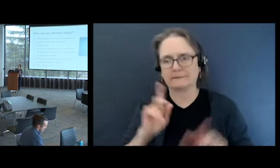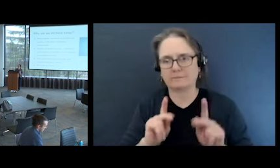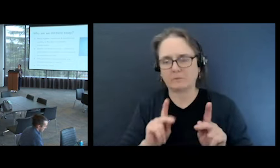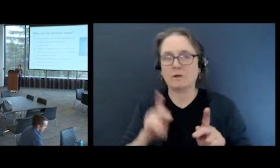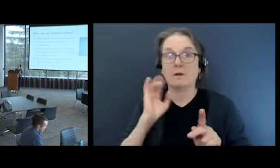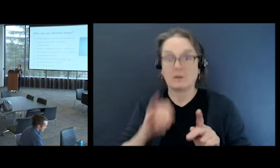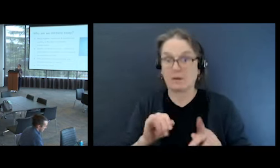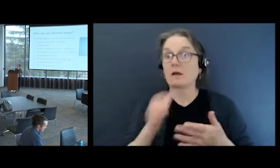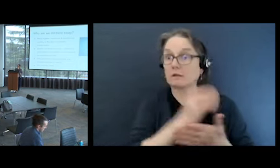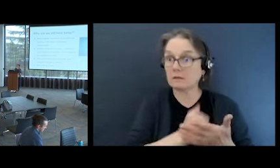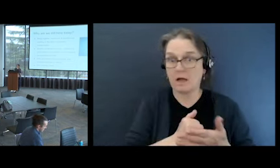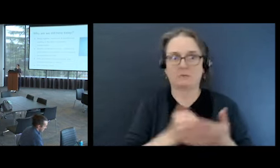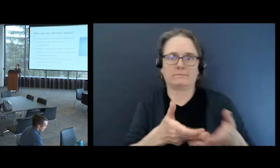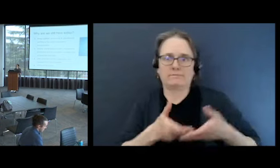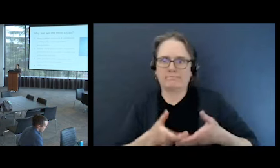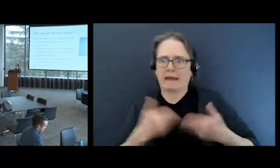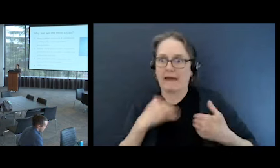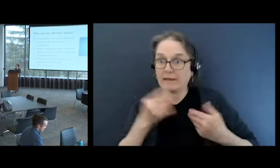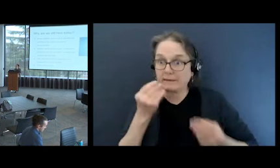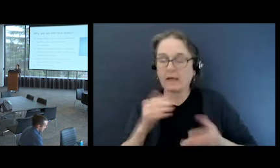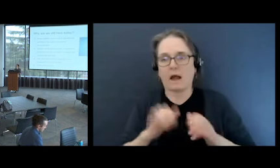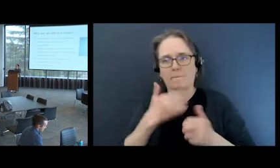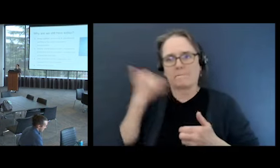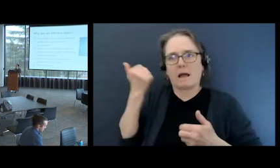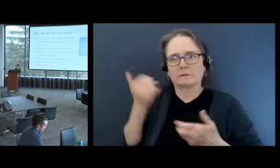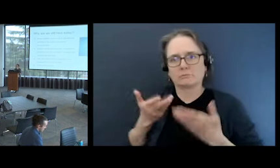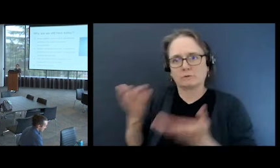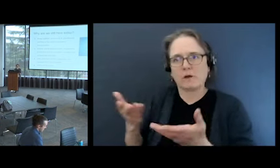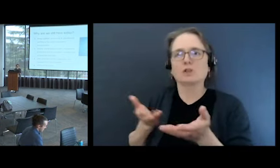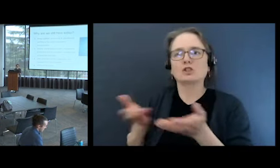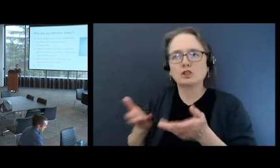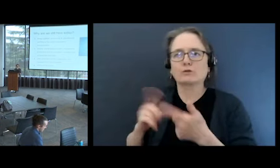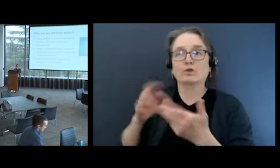the community and what can we get back from the community.